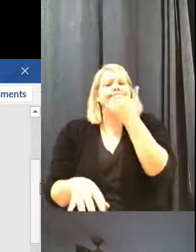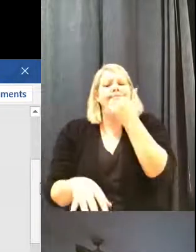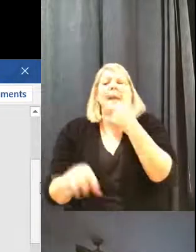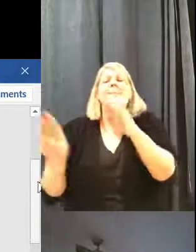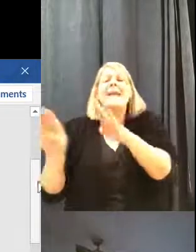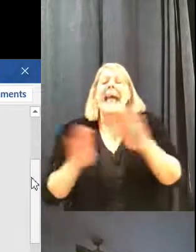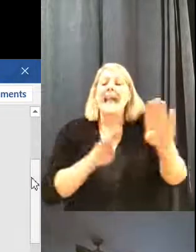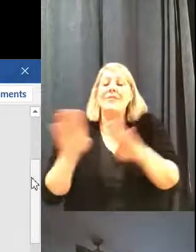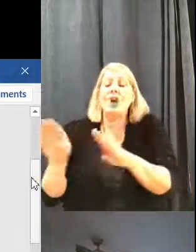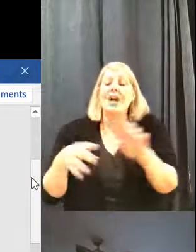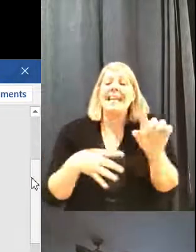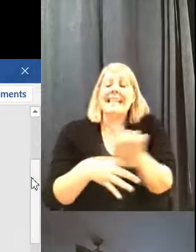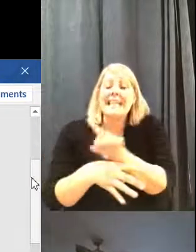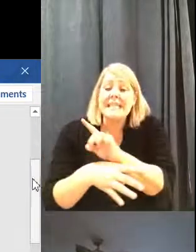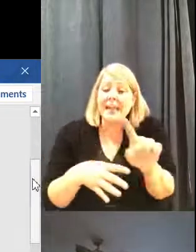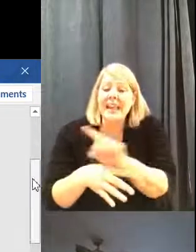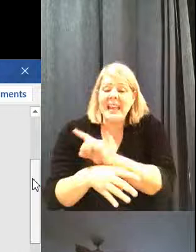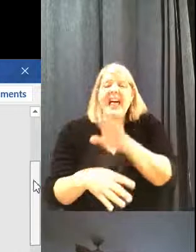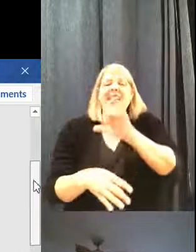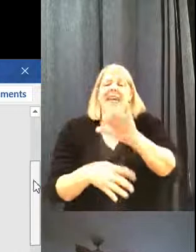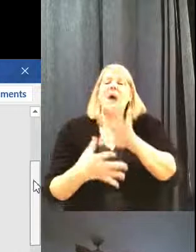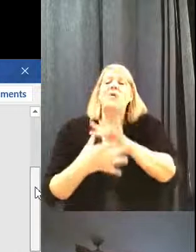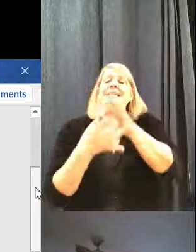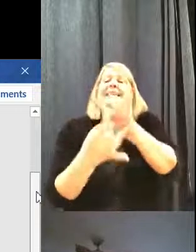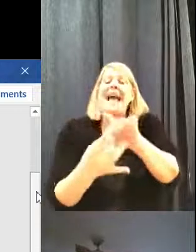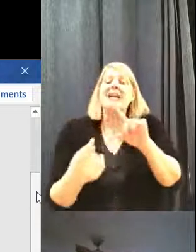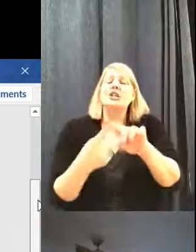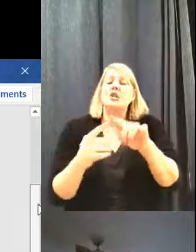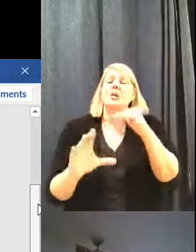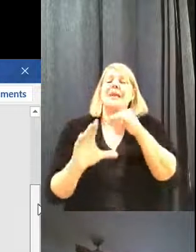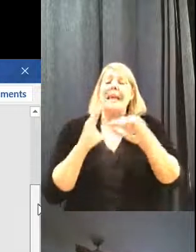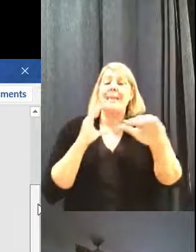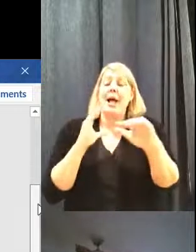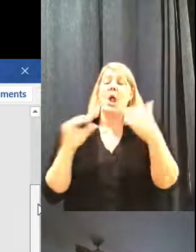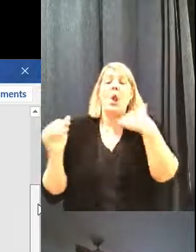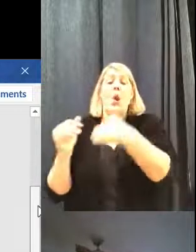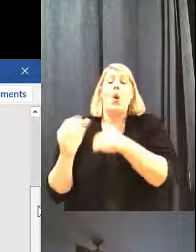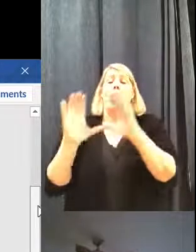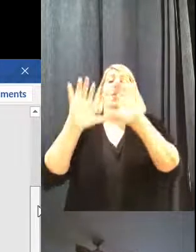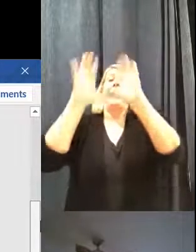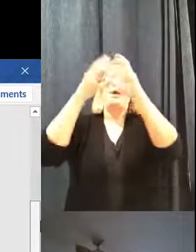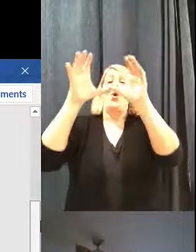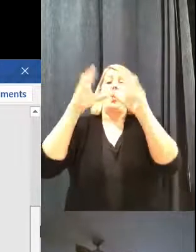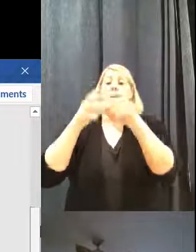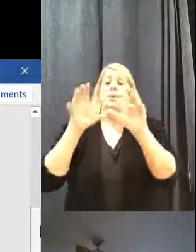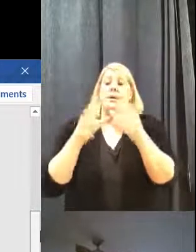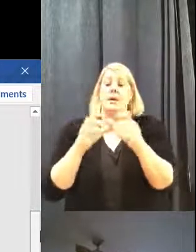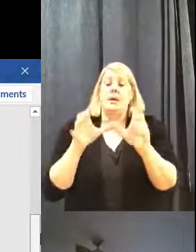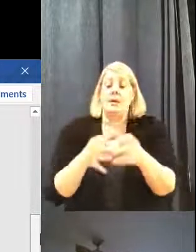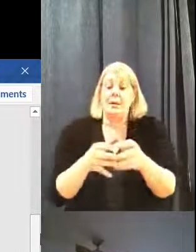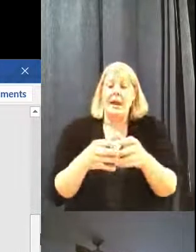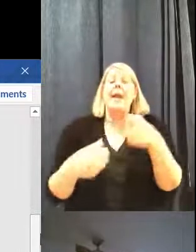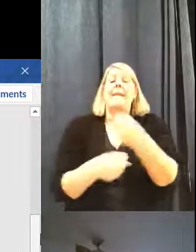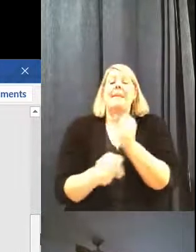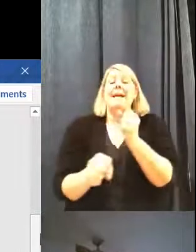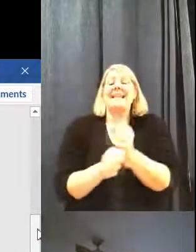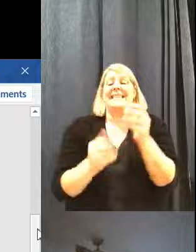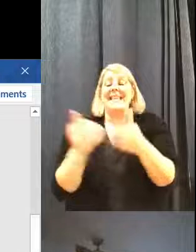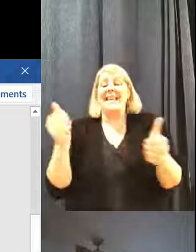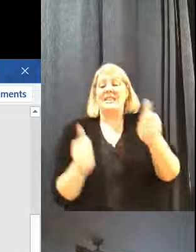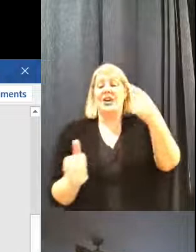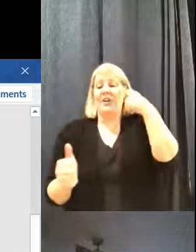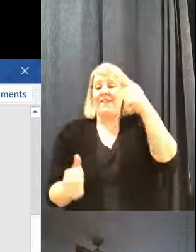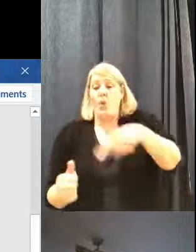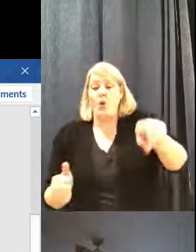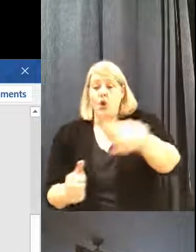attached to the email that Joe sent out. So we grouped all the courses together. It makes it easier for you to come in and maybe identify,